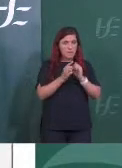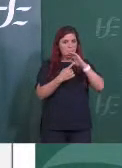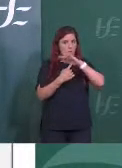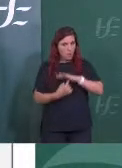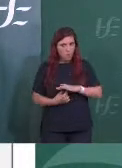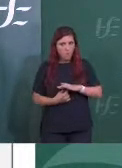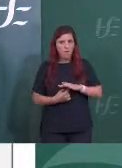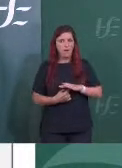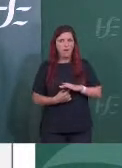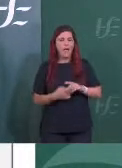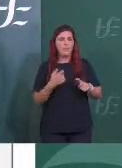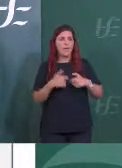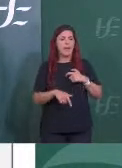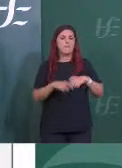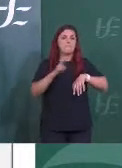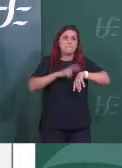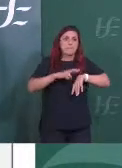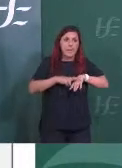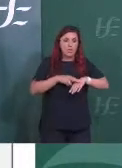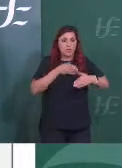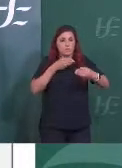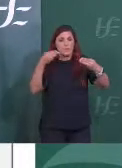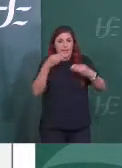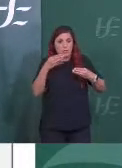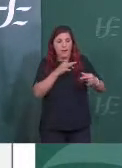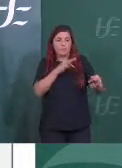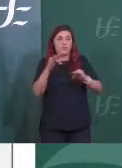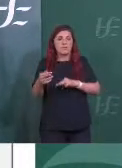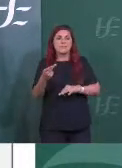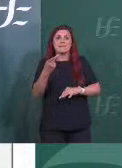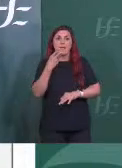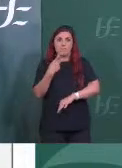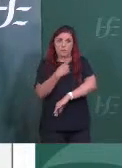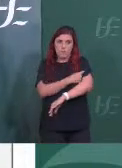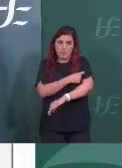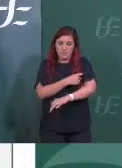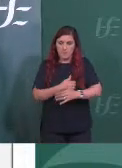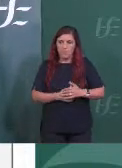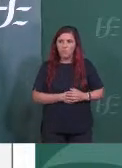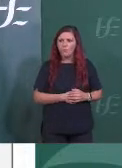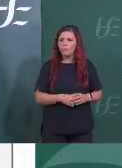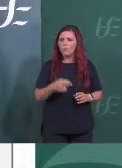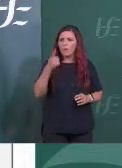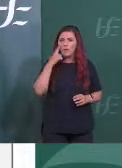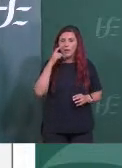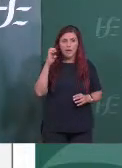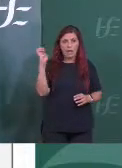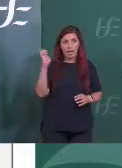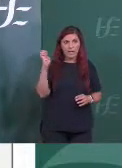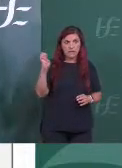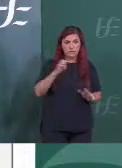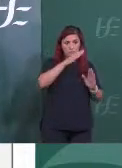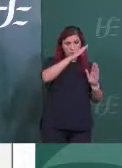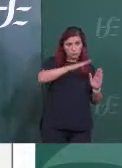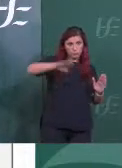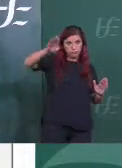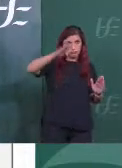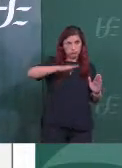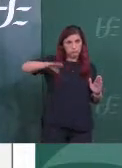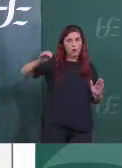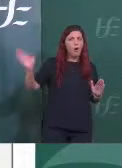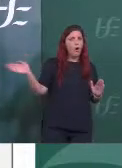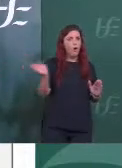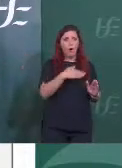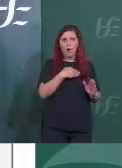after the second. Finally, just coming to England, we're seeing a rise in cases in all age groups, particularly 16 to 24, I referenced